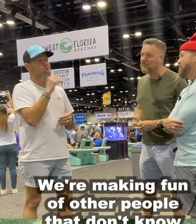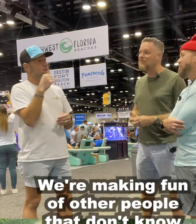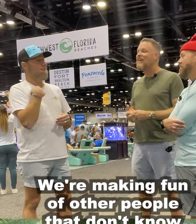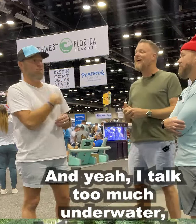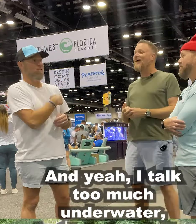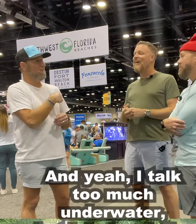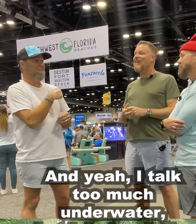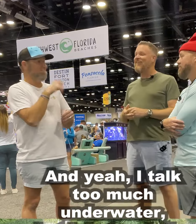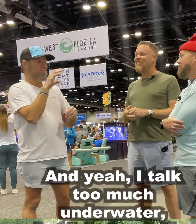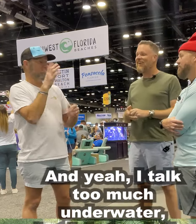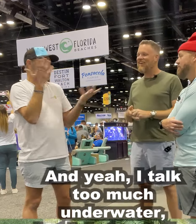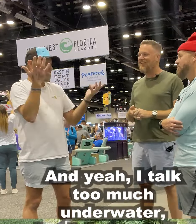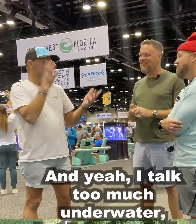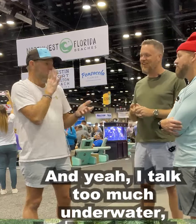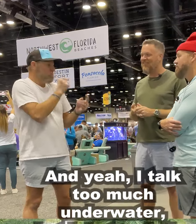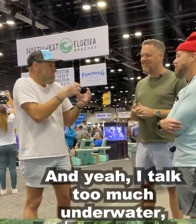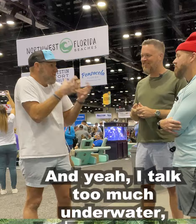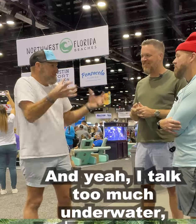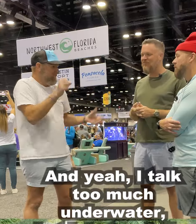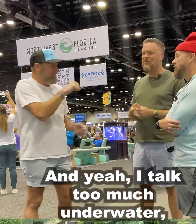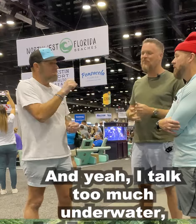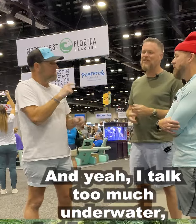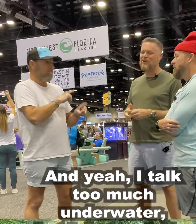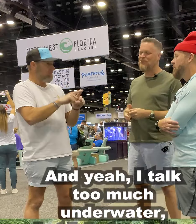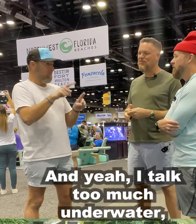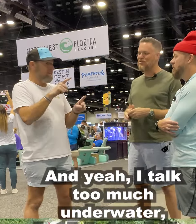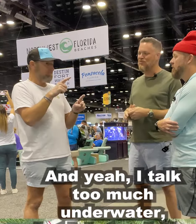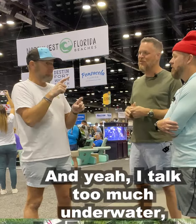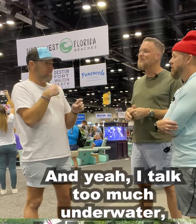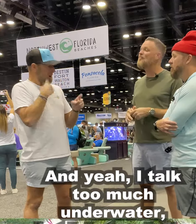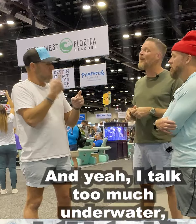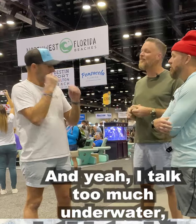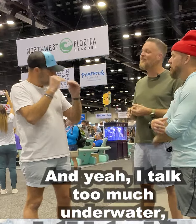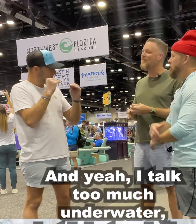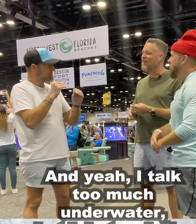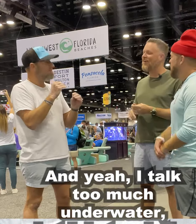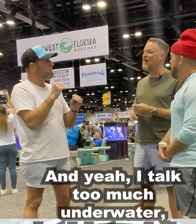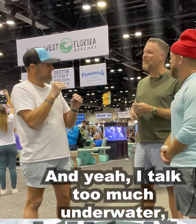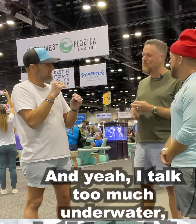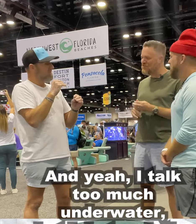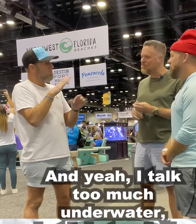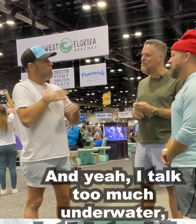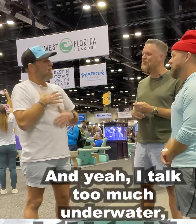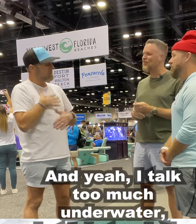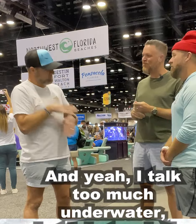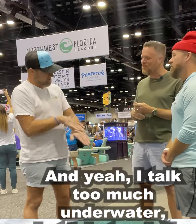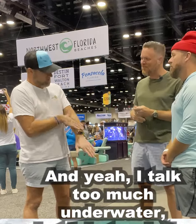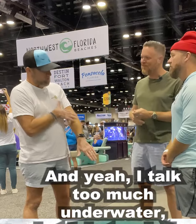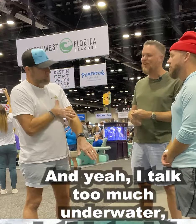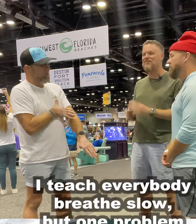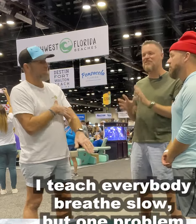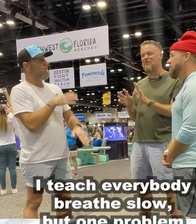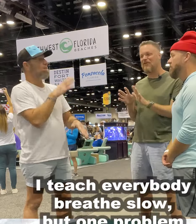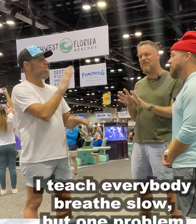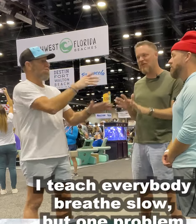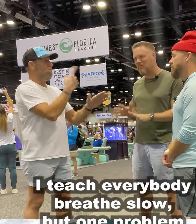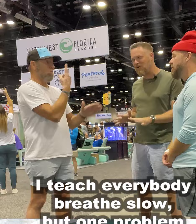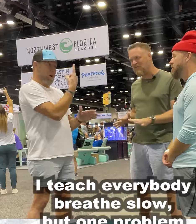doing. And yeah, we probably talk too much underwater. But I do teach the whole entire thing. I teach everybody to breathe